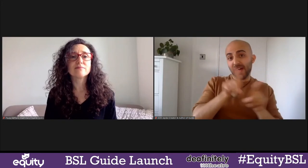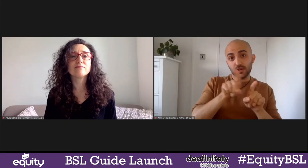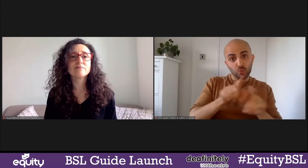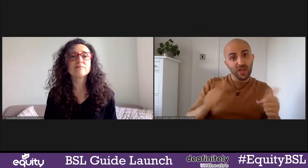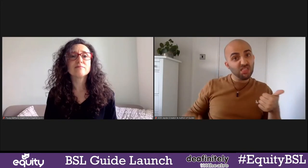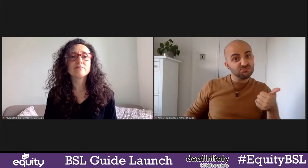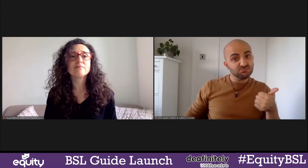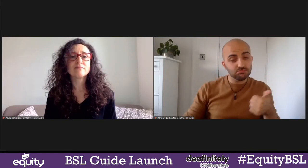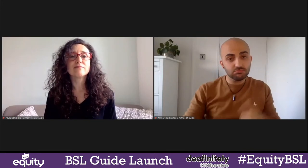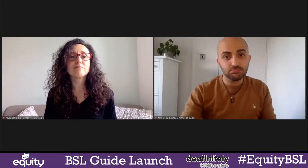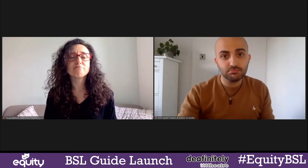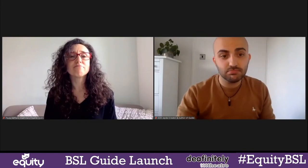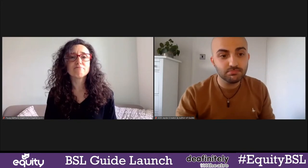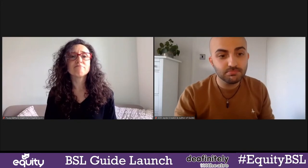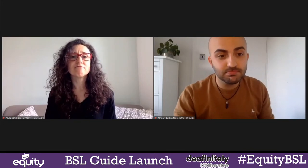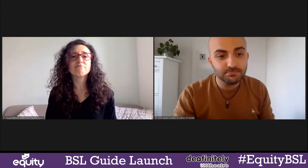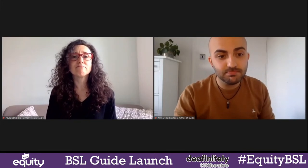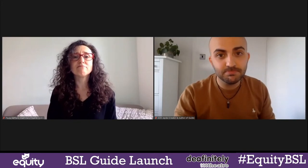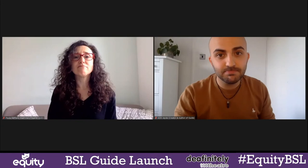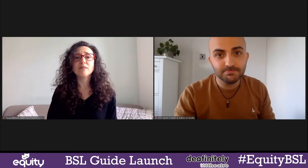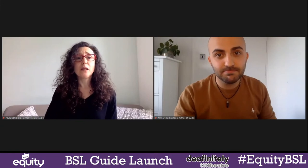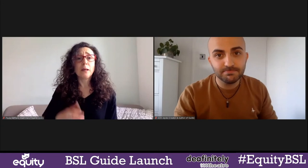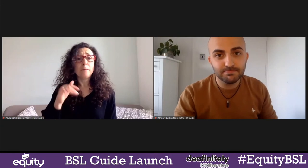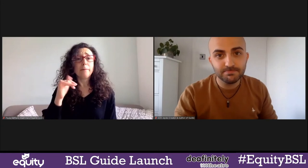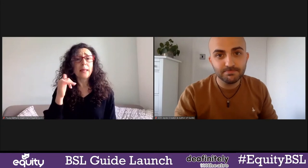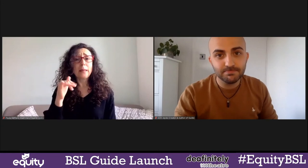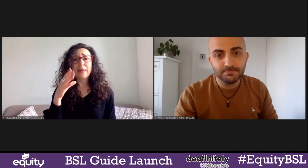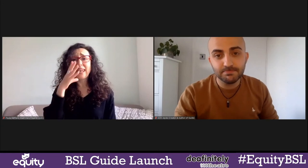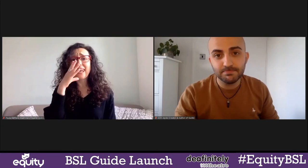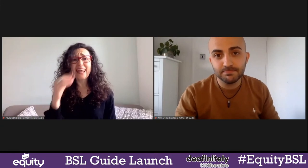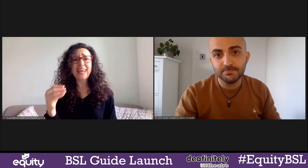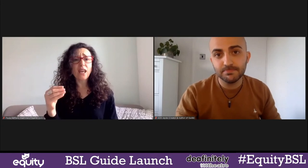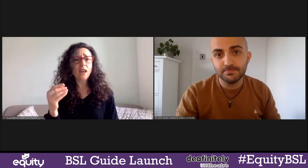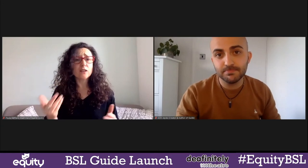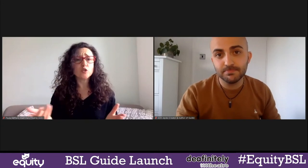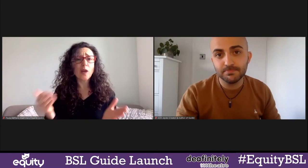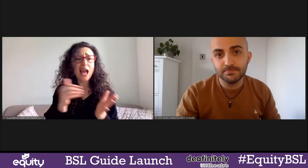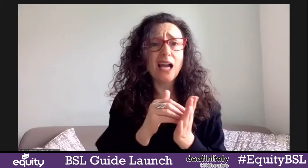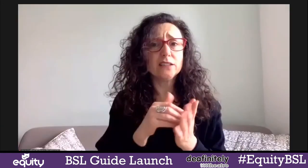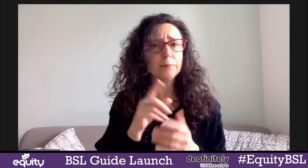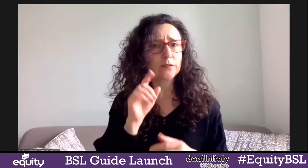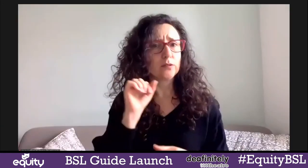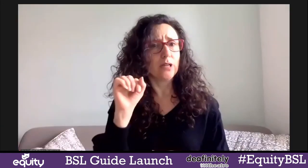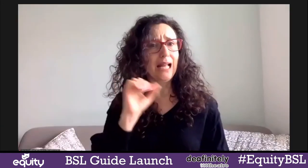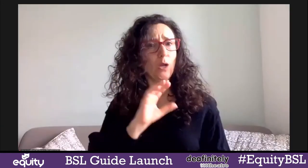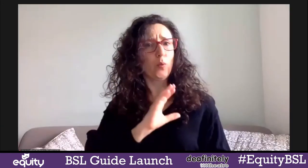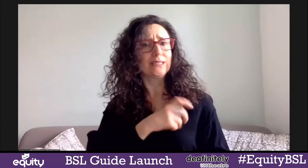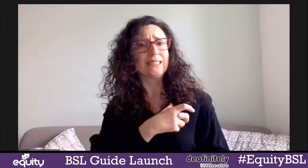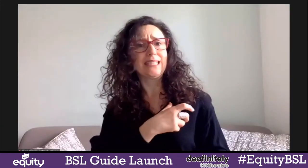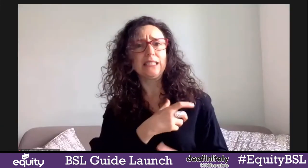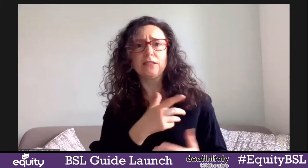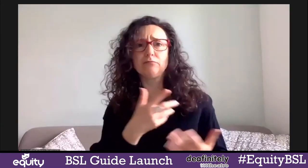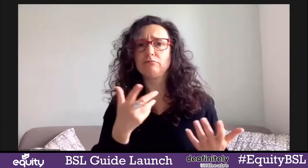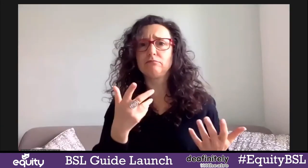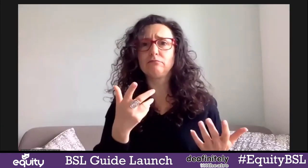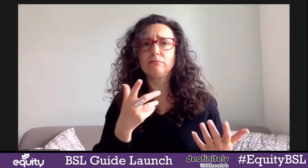And also, I think it's something that our deaf contributors need to feedback on as well. May I ask, actually, Neil